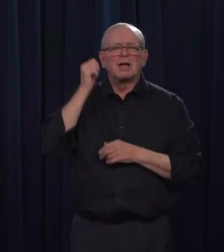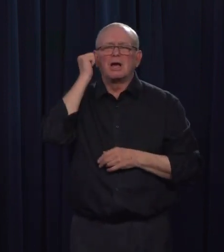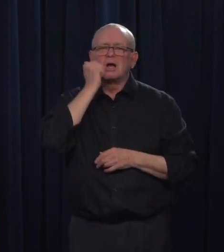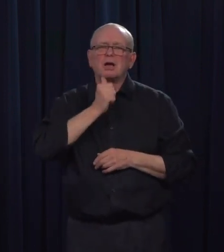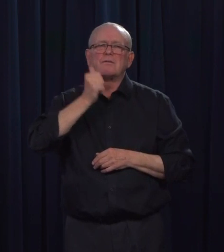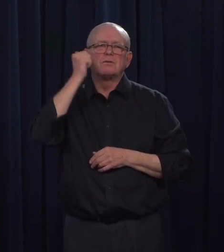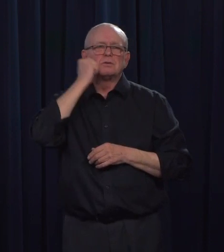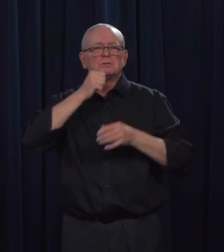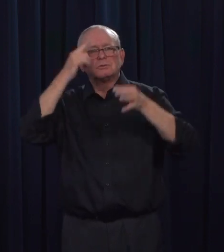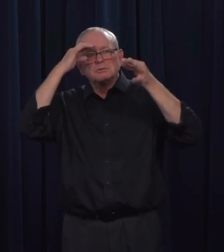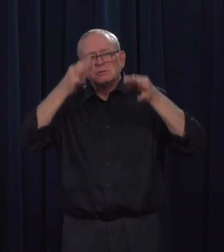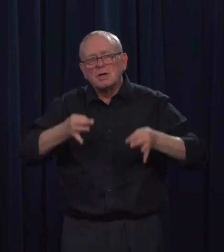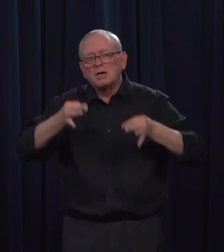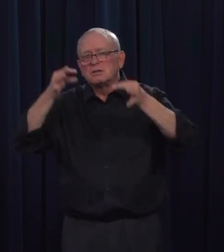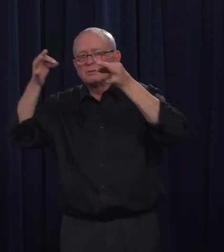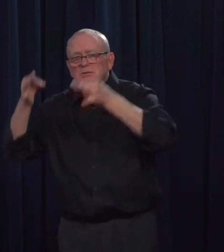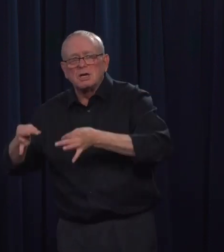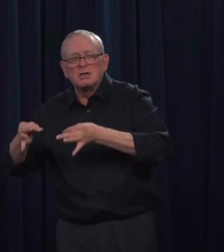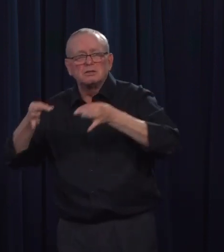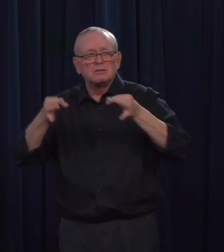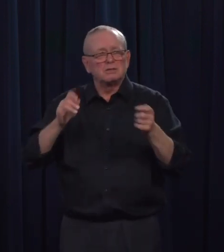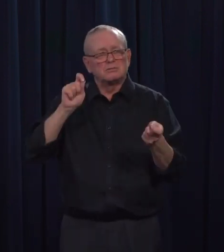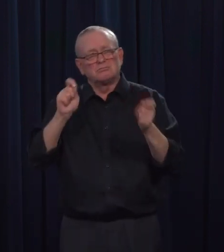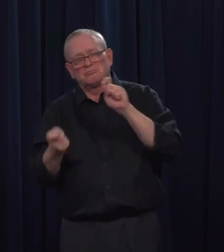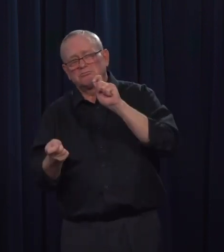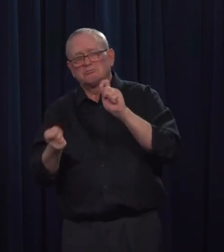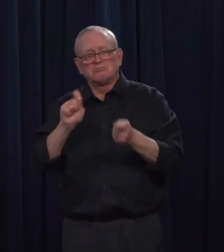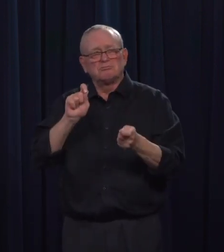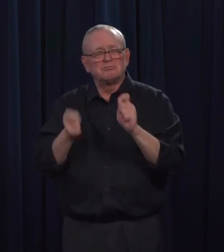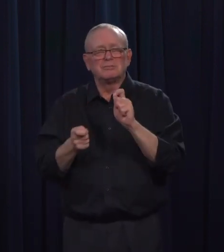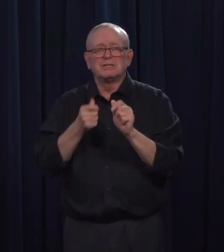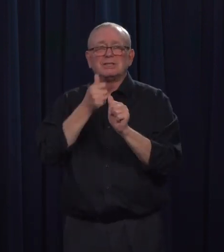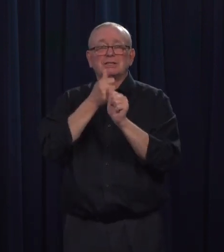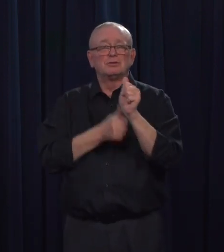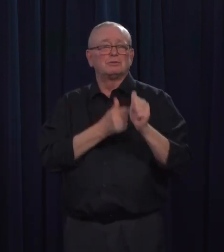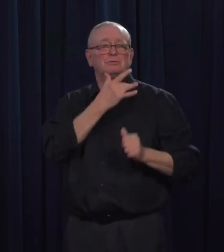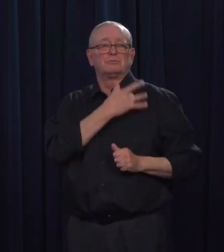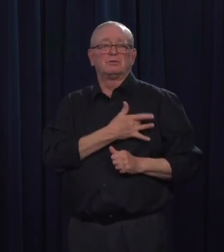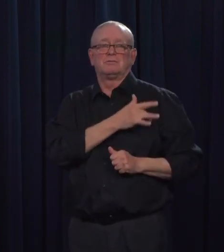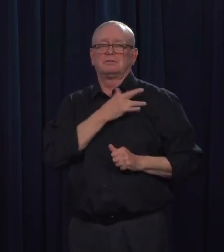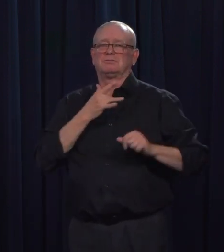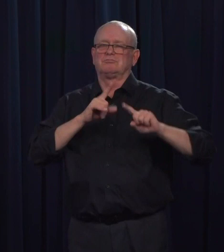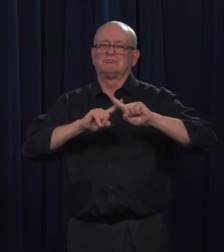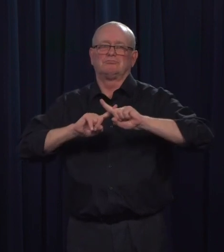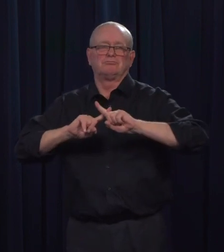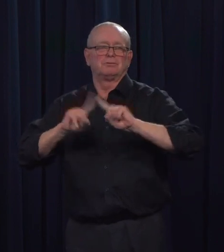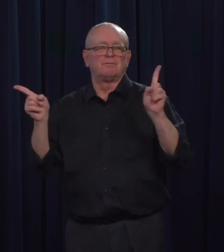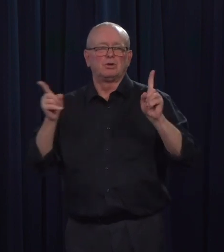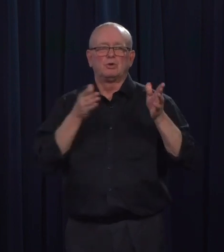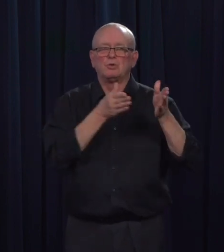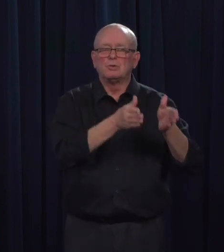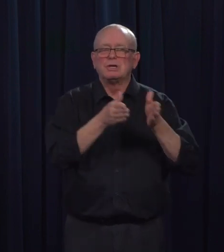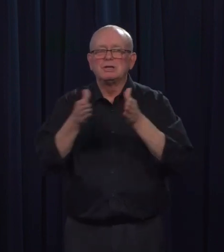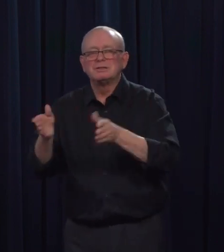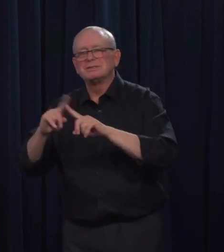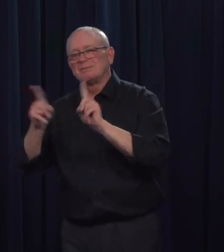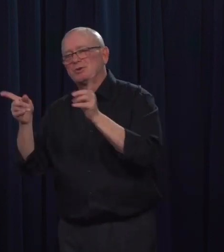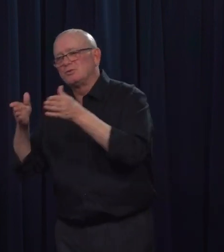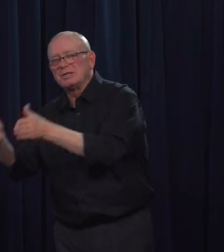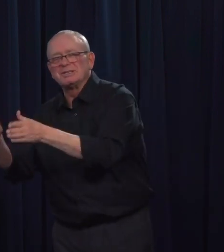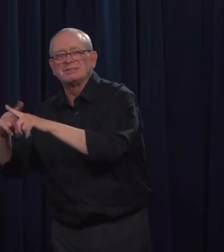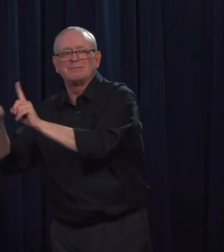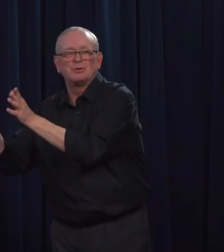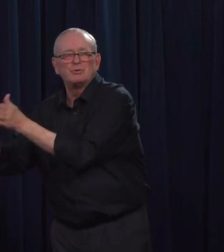taken different approaches to that. And so we're assessing, again, experiences from those other jurisdictions, looking at our own data, and